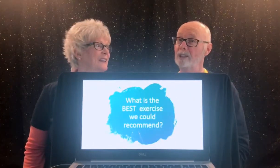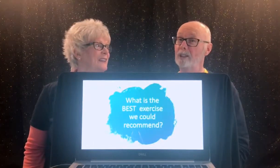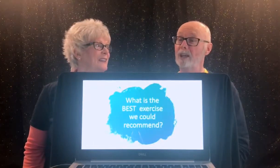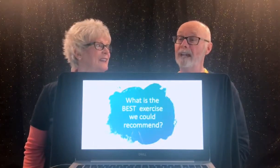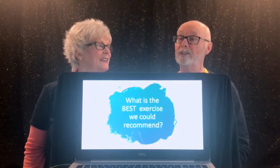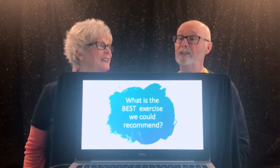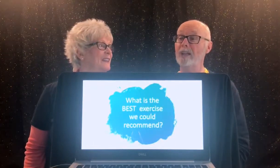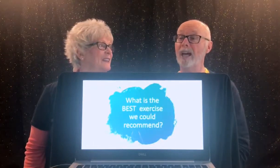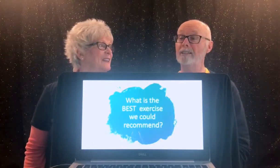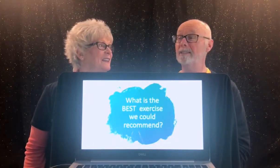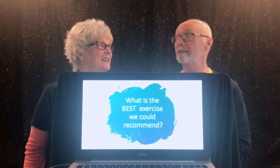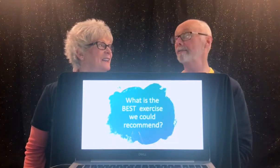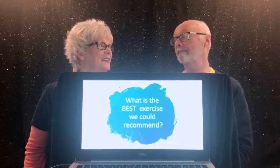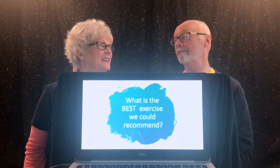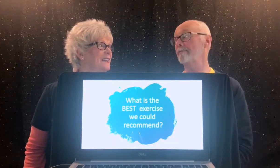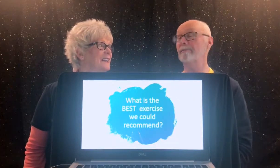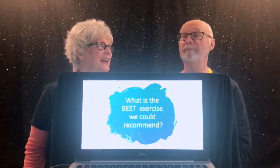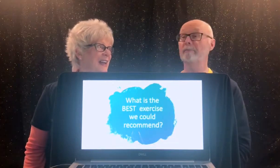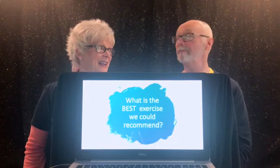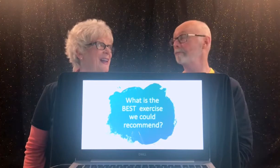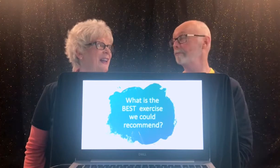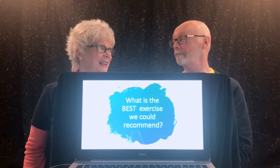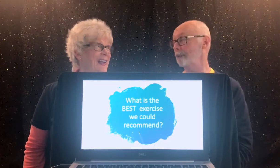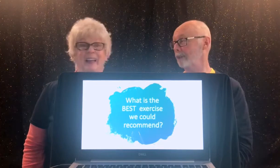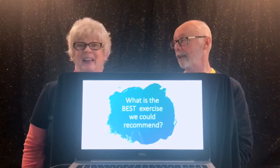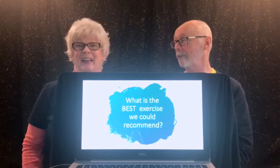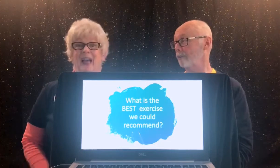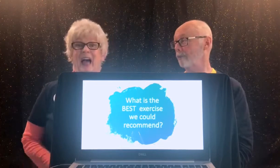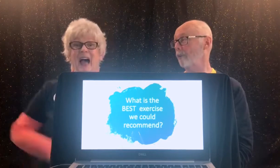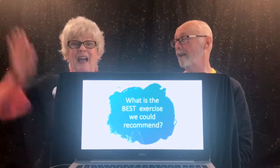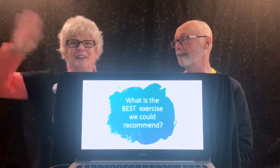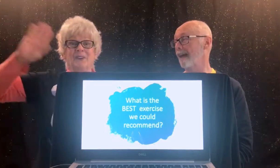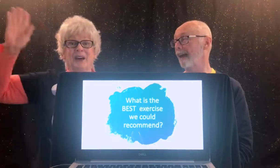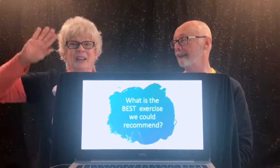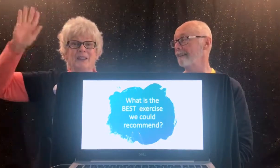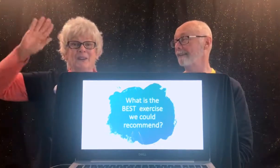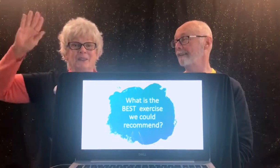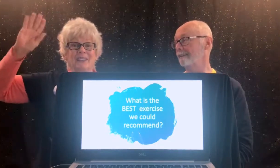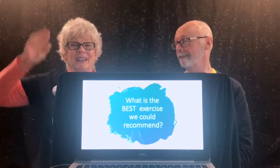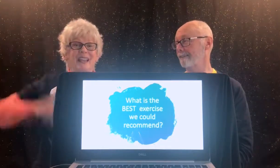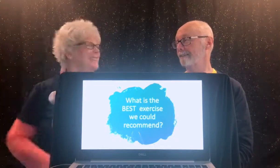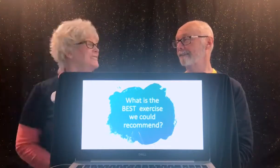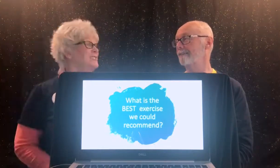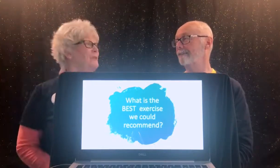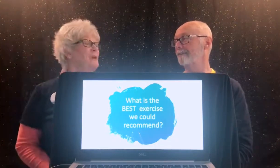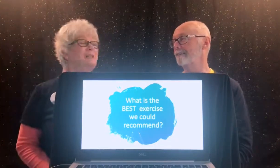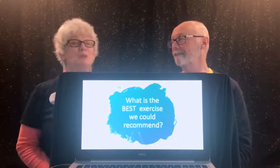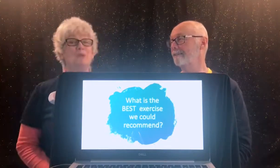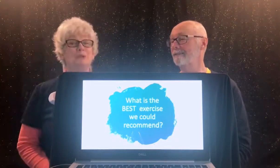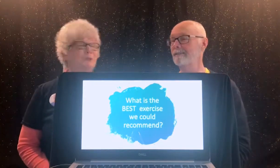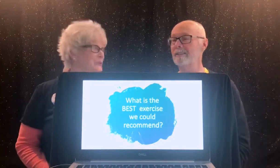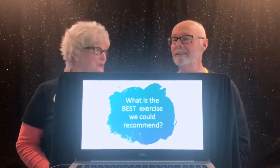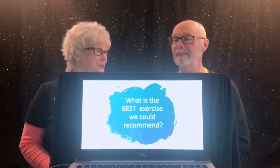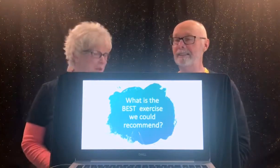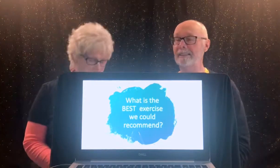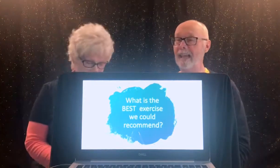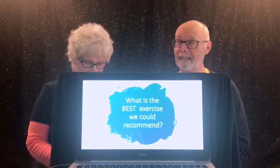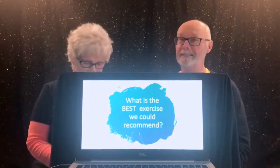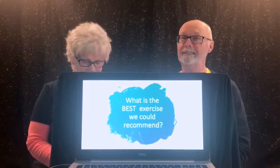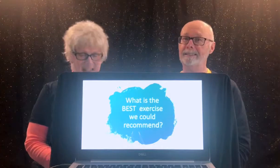cardiovascular exercise? BJ, what is that? I know. It's the one you will do. Yes,